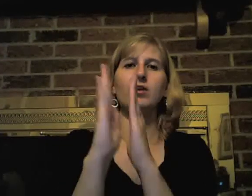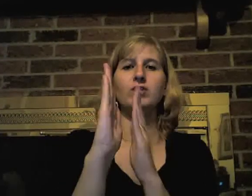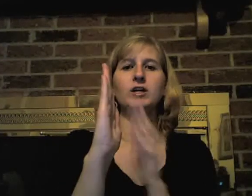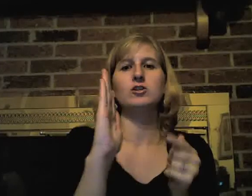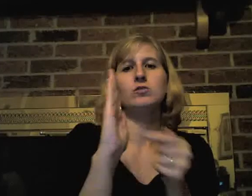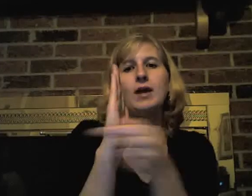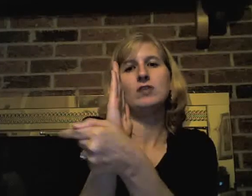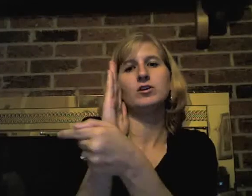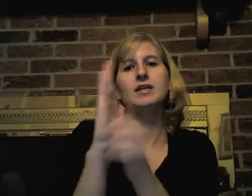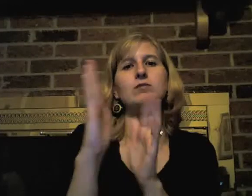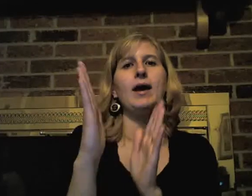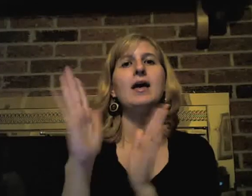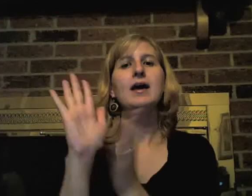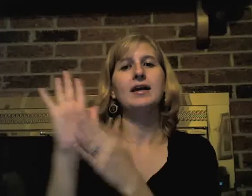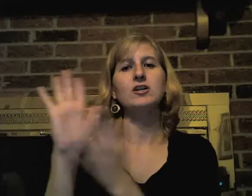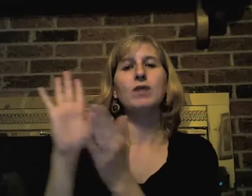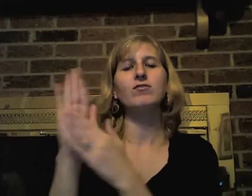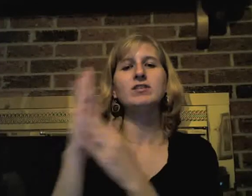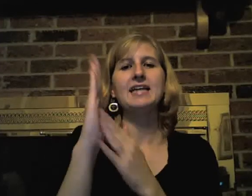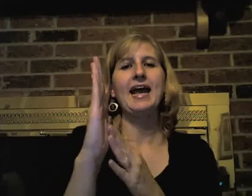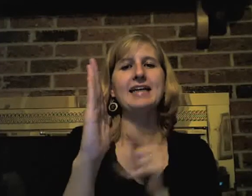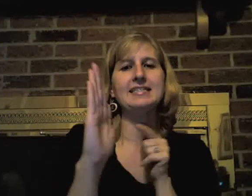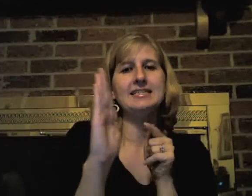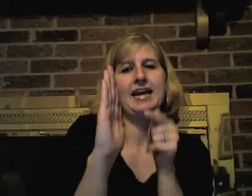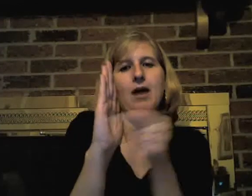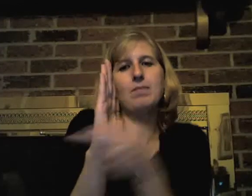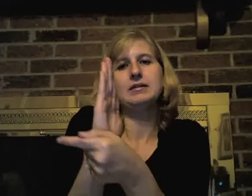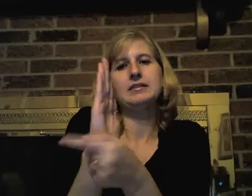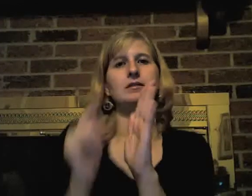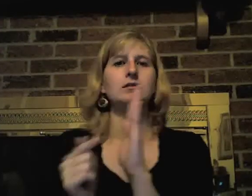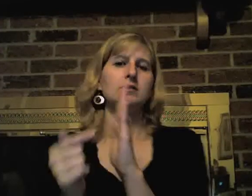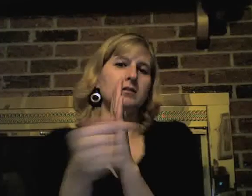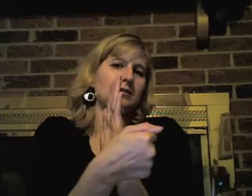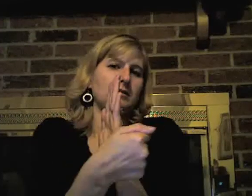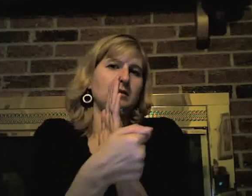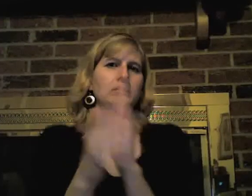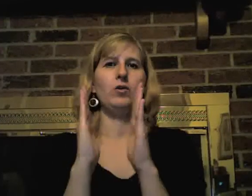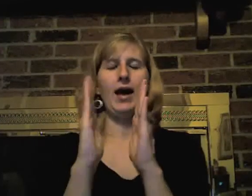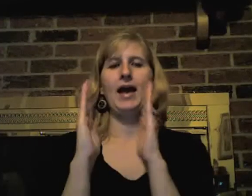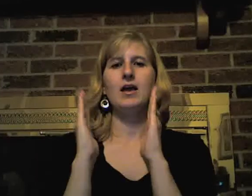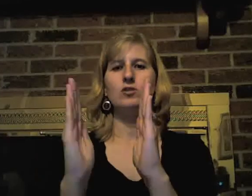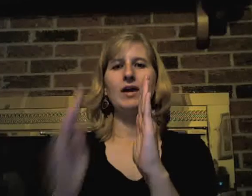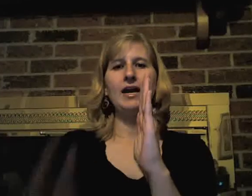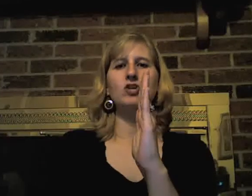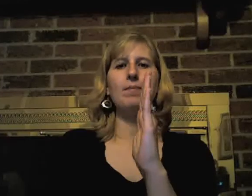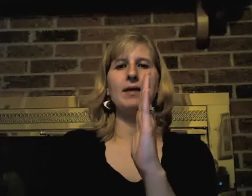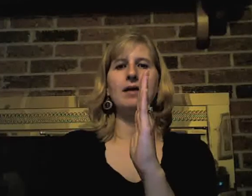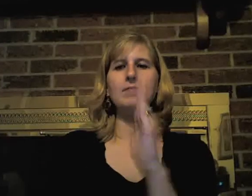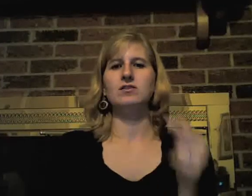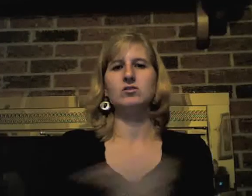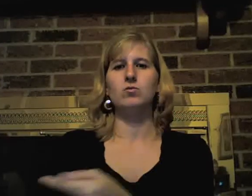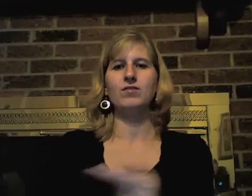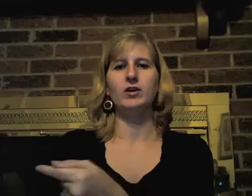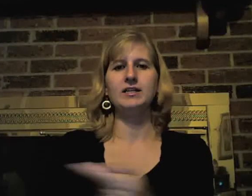you turn this way. Again, your reference hand has to stay up. Okay? You can't drop it because there's nowhere for it to, there's no